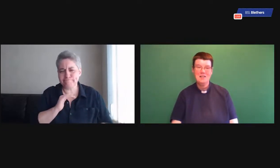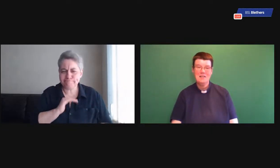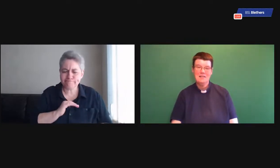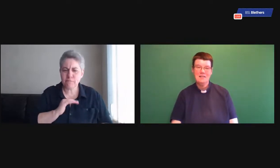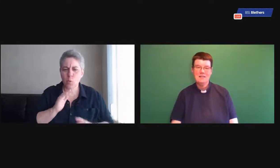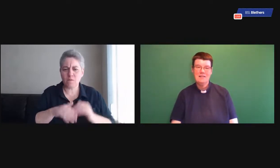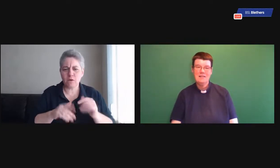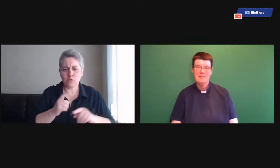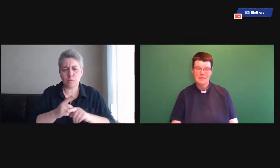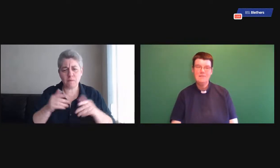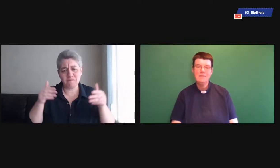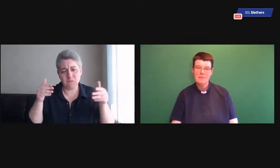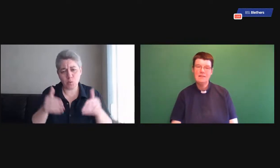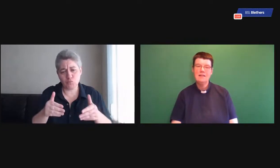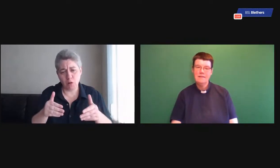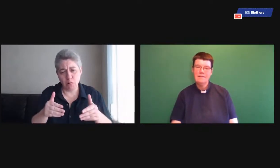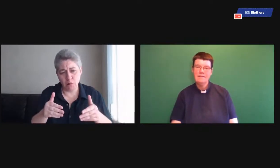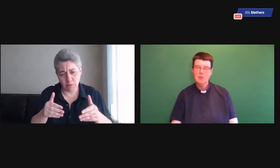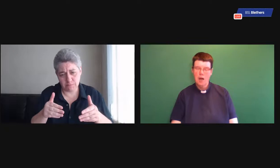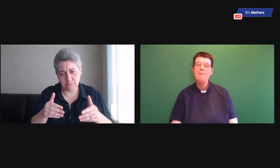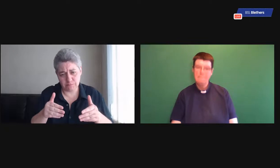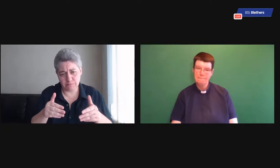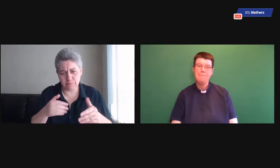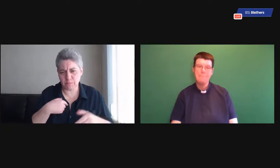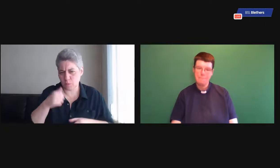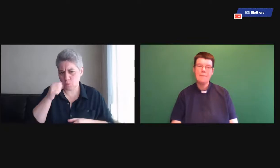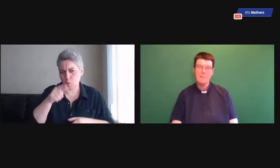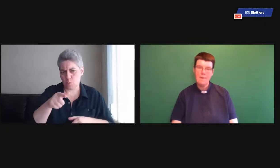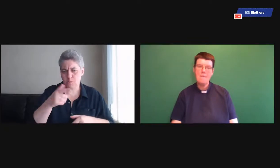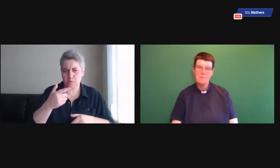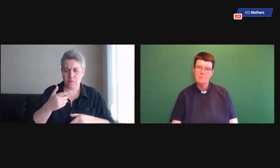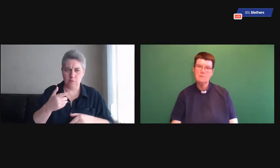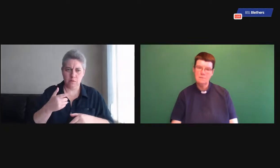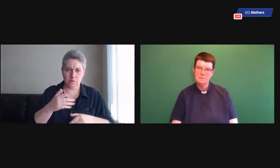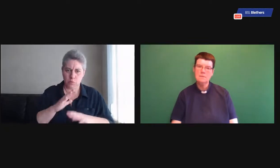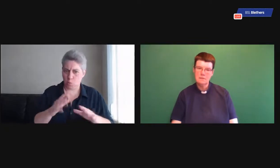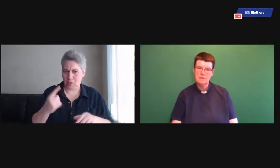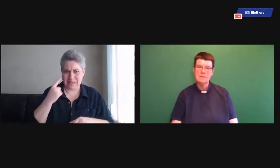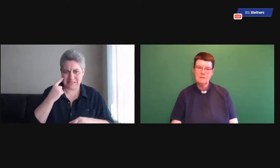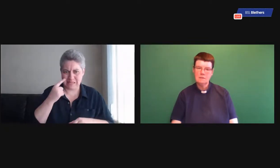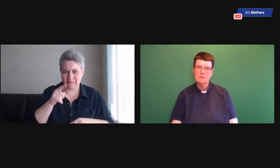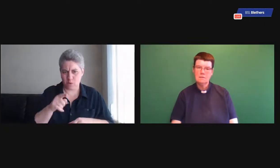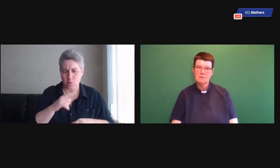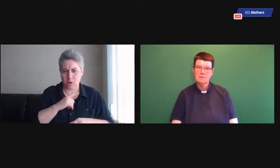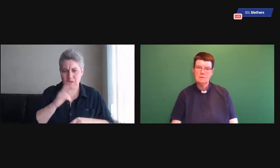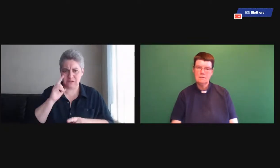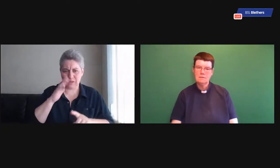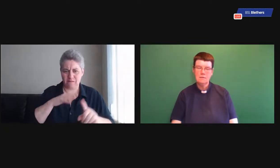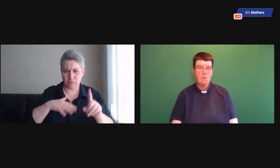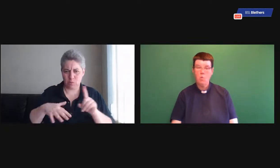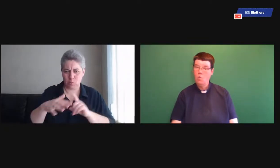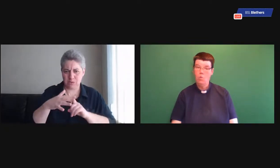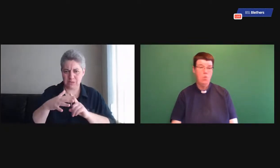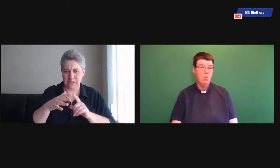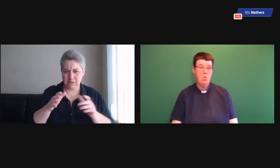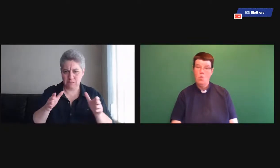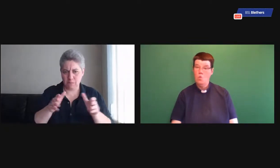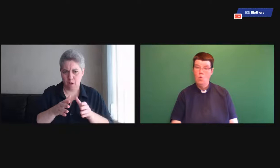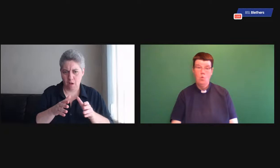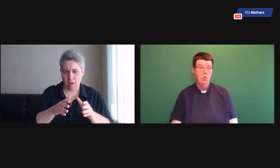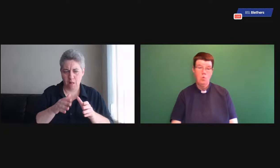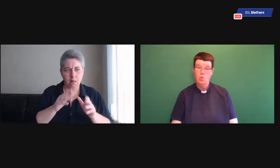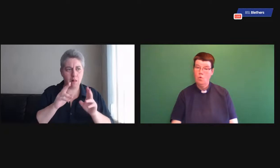thing. And I know that's the lovely part. I can imagine, but I can also imagine it can't be